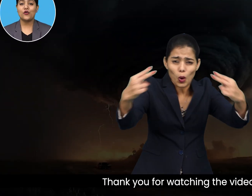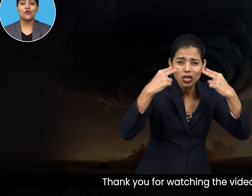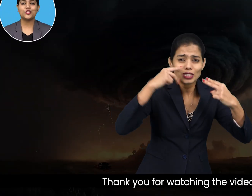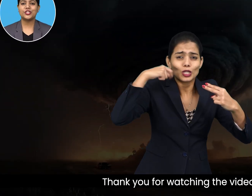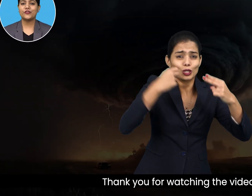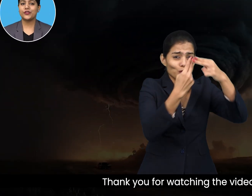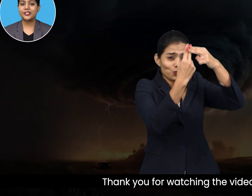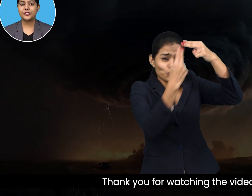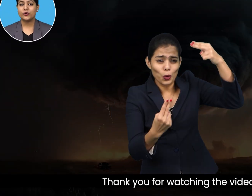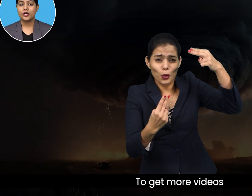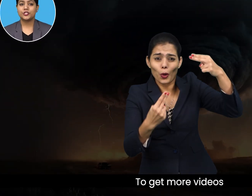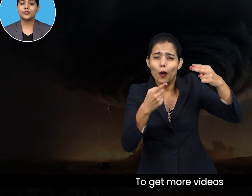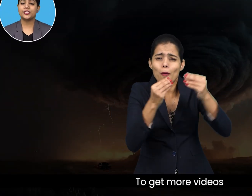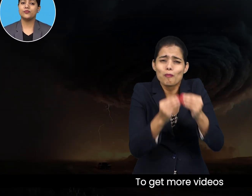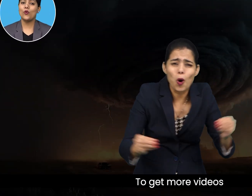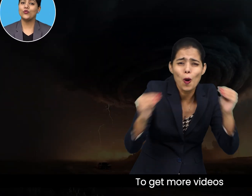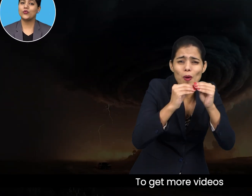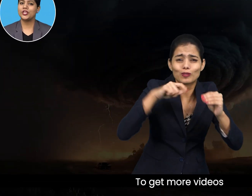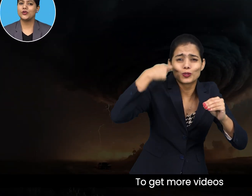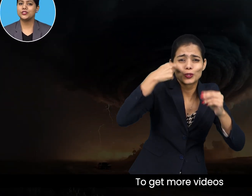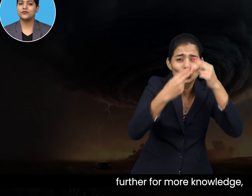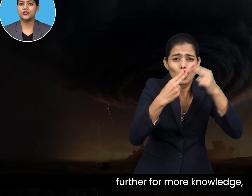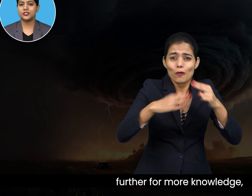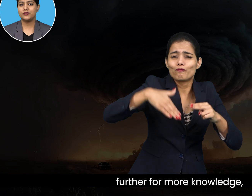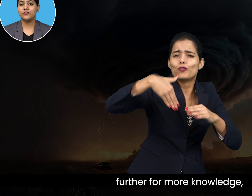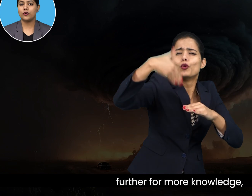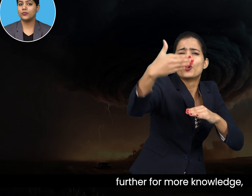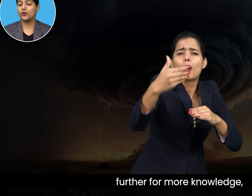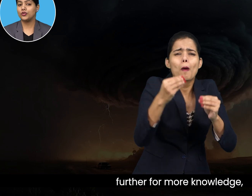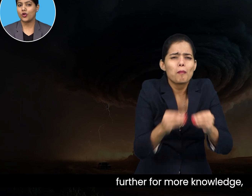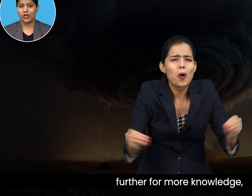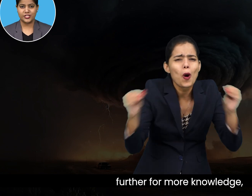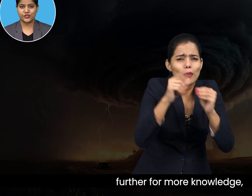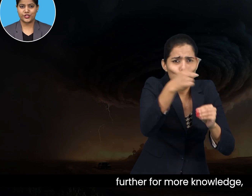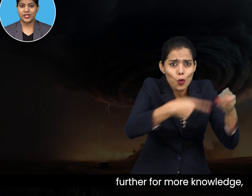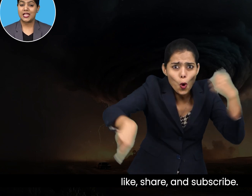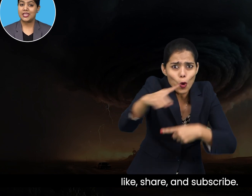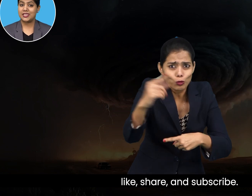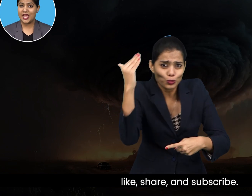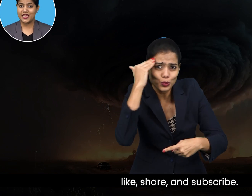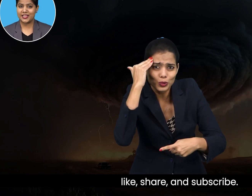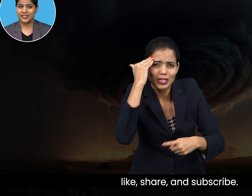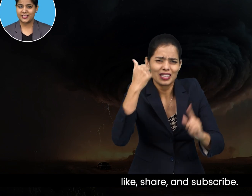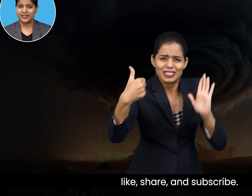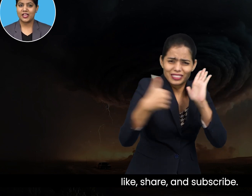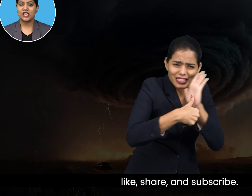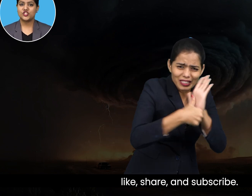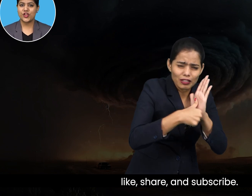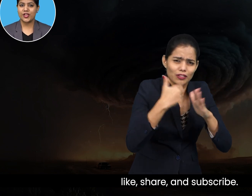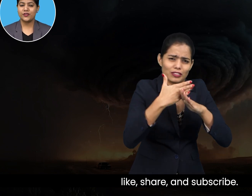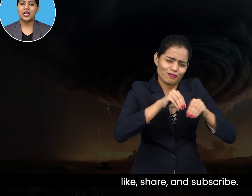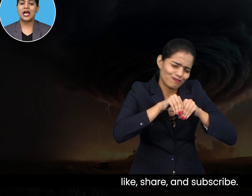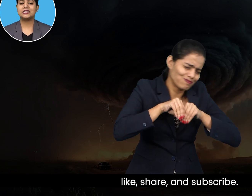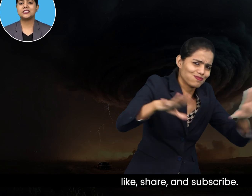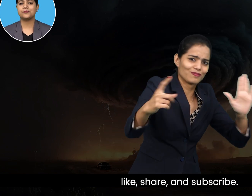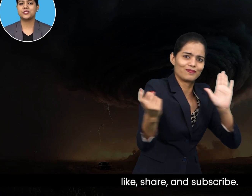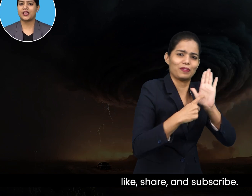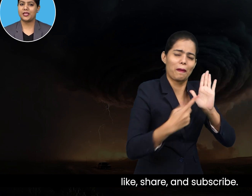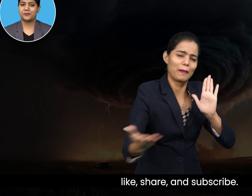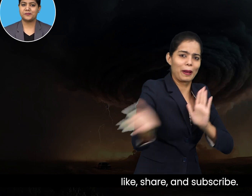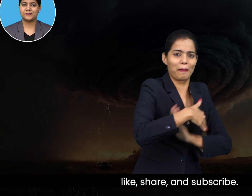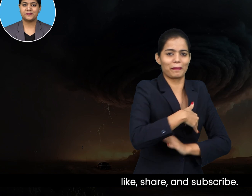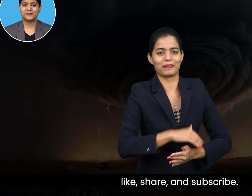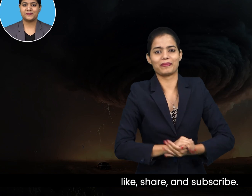Thank you for watching the video. To get more videos further for more knowledge, like, share and